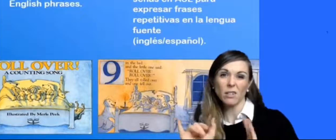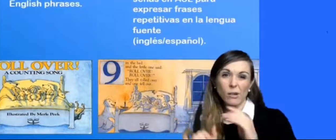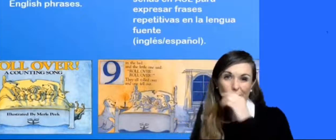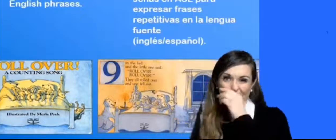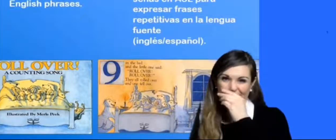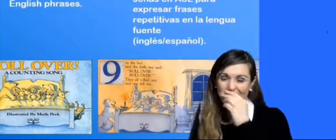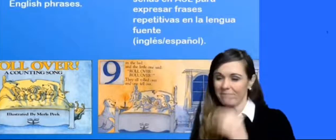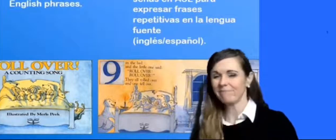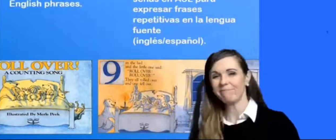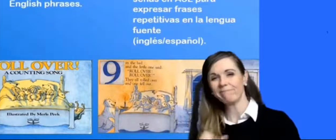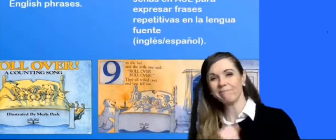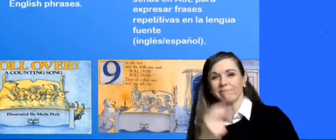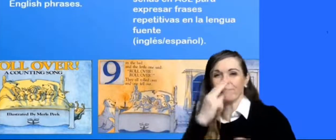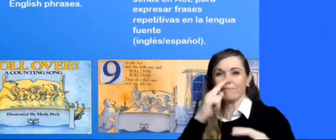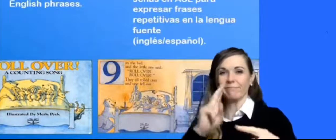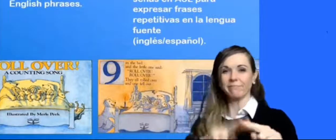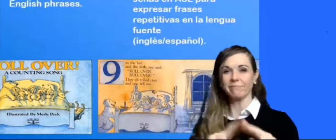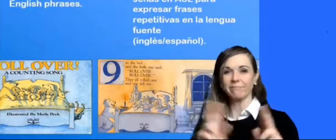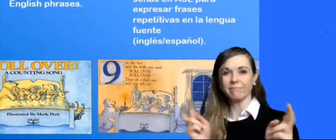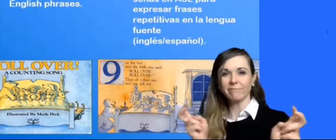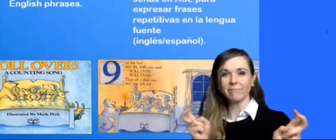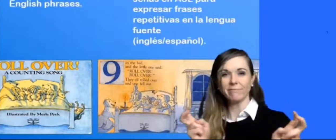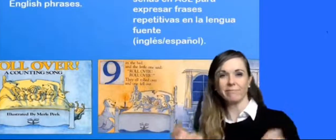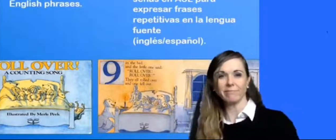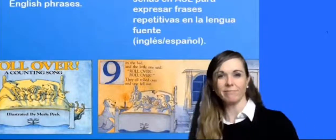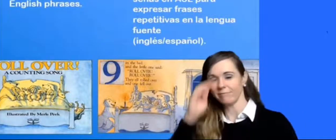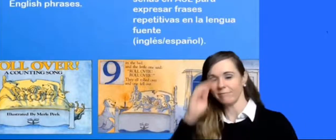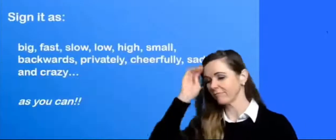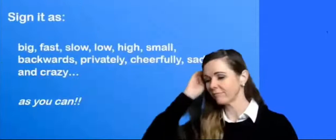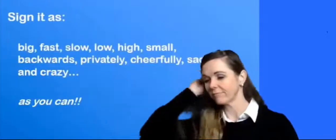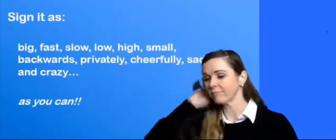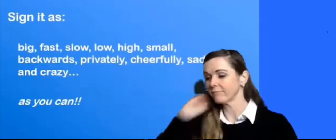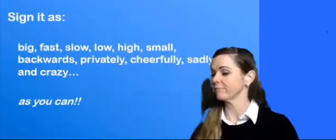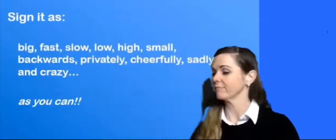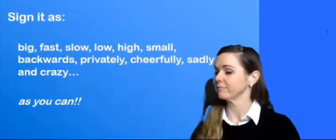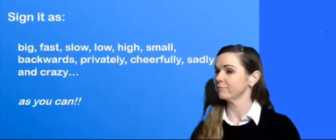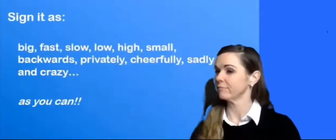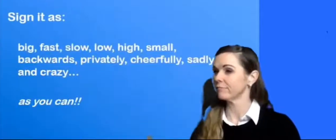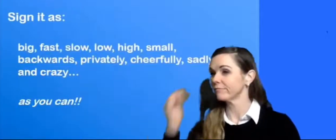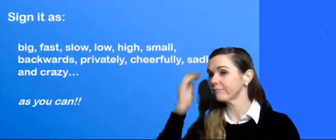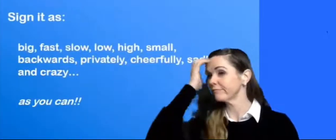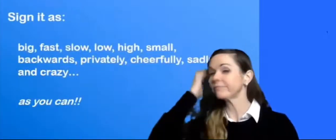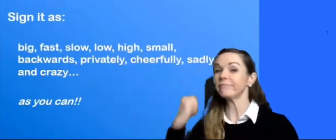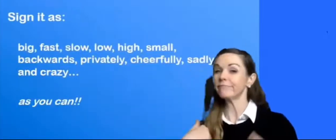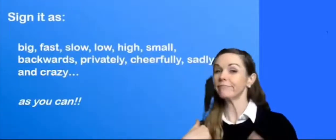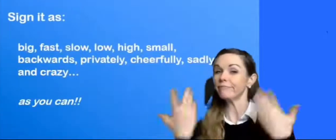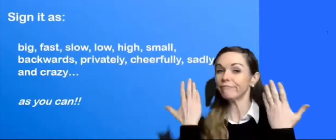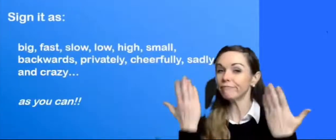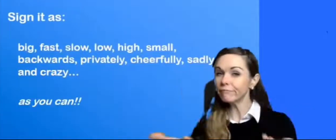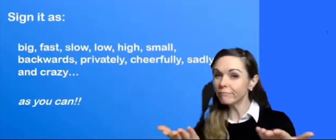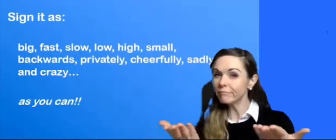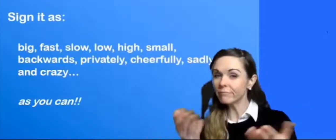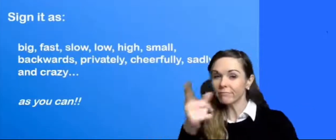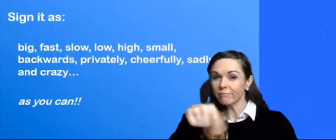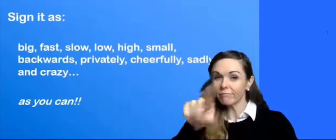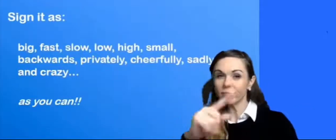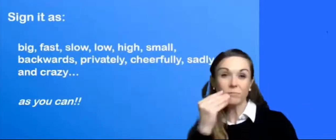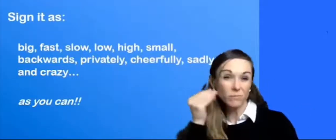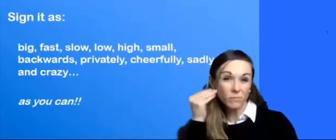one way. There are many ways to sign, and when you're utilizing these strategies, it keeps them interested as well.